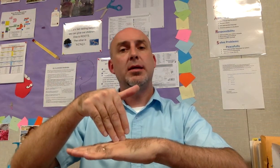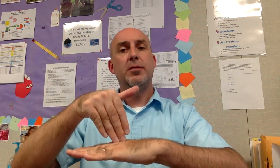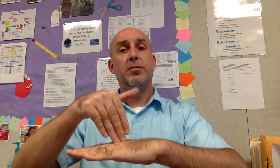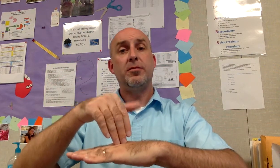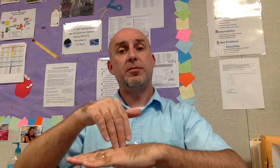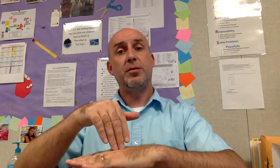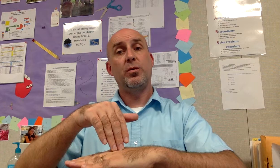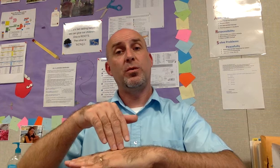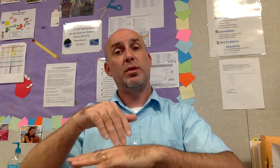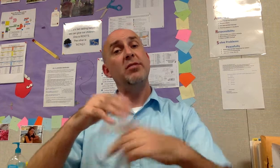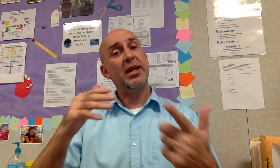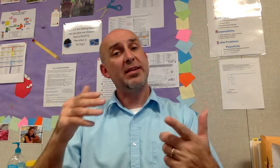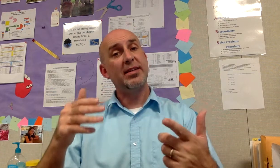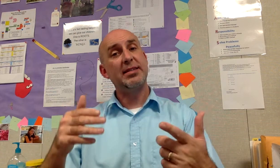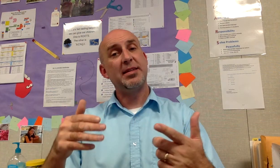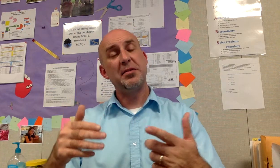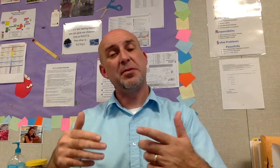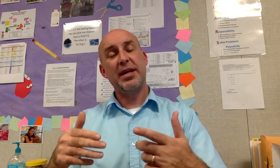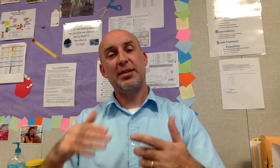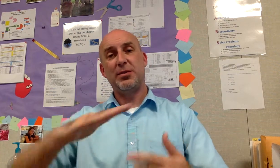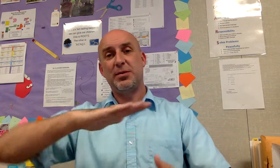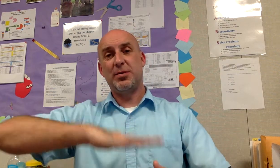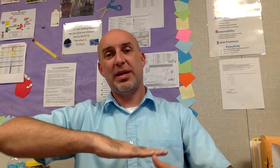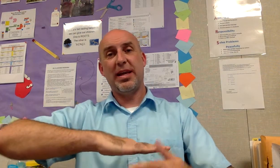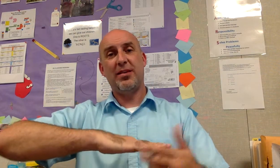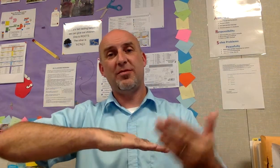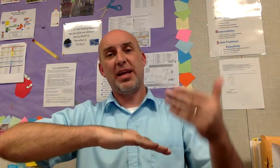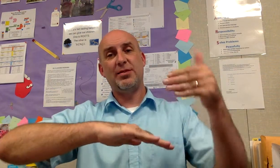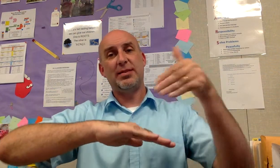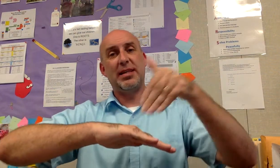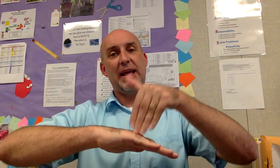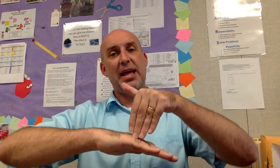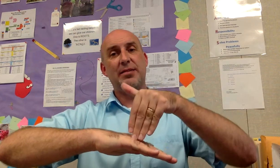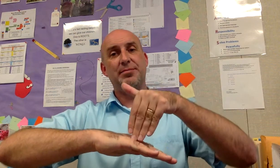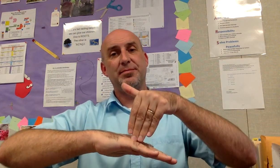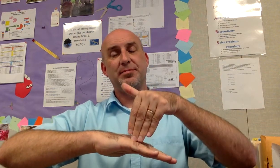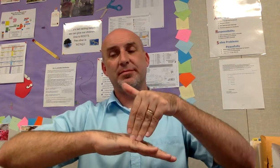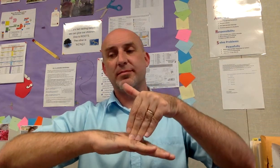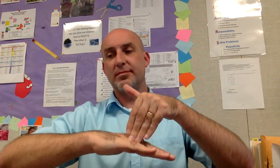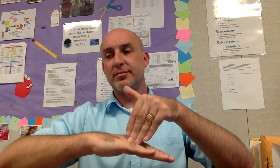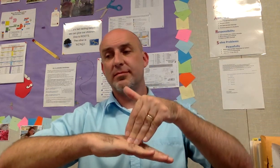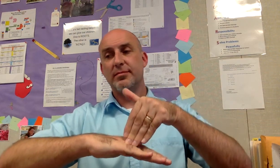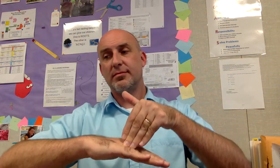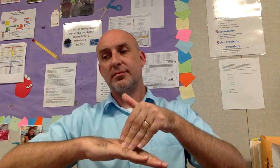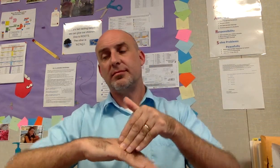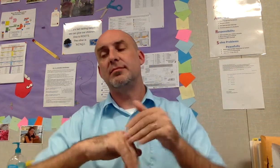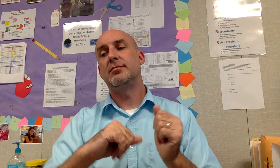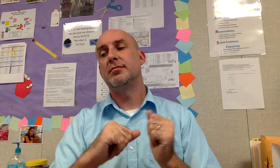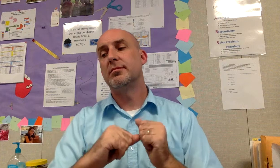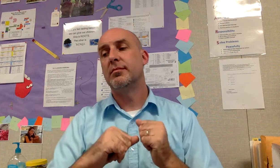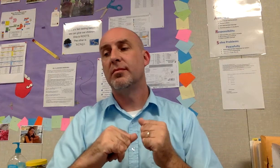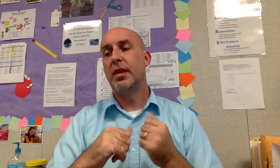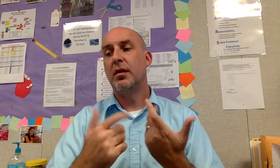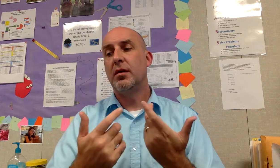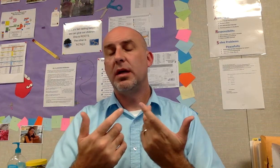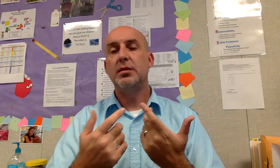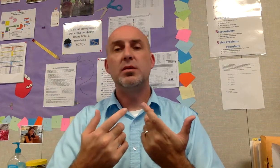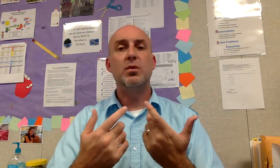If you're left-handed, then it's the other way, and you'd use the right hand flat, and you'd say at. And